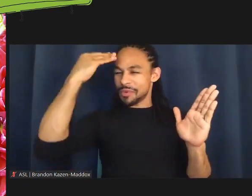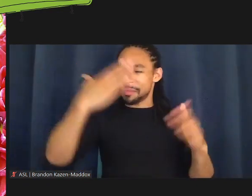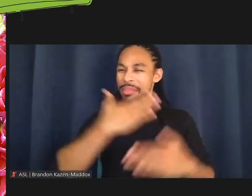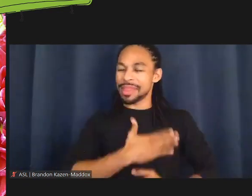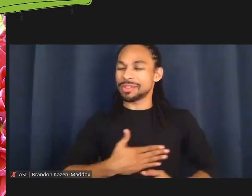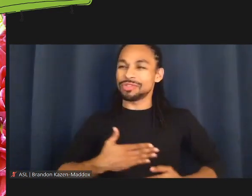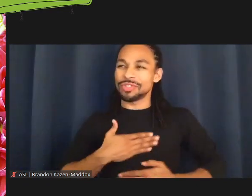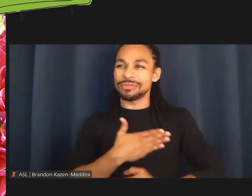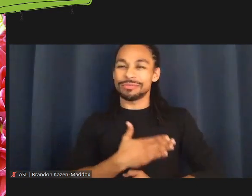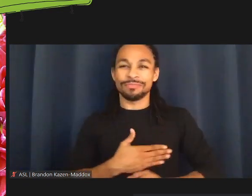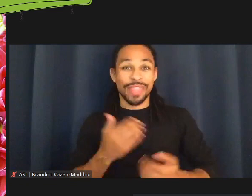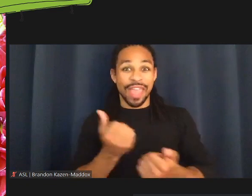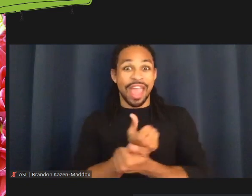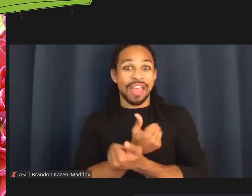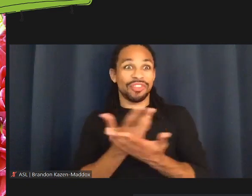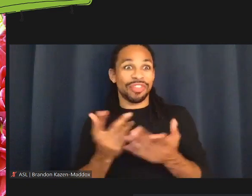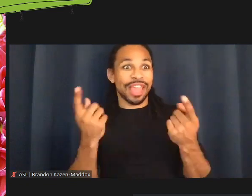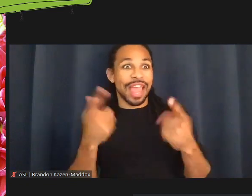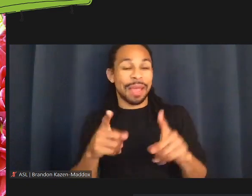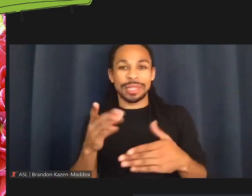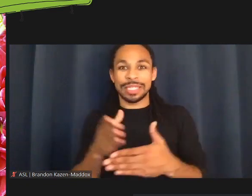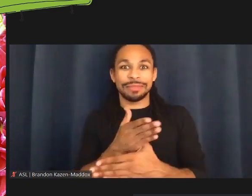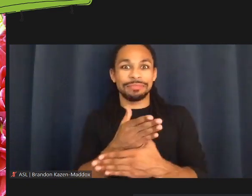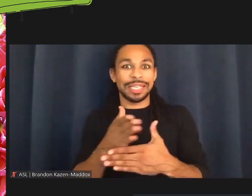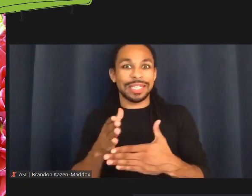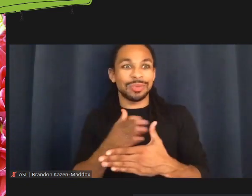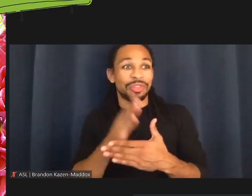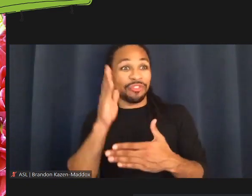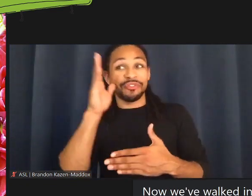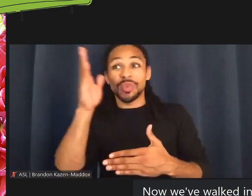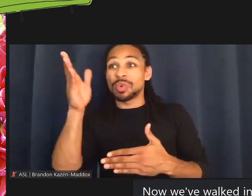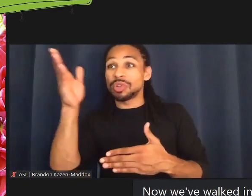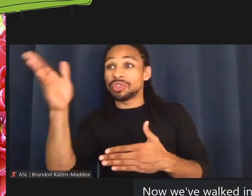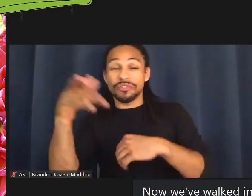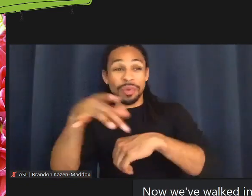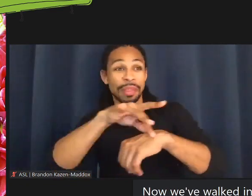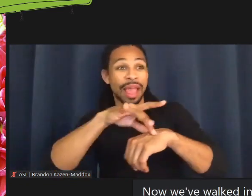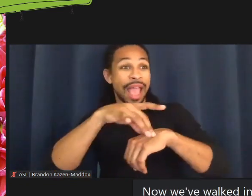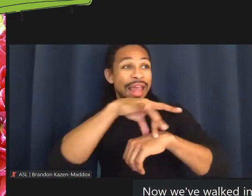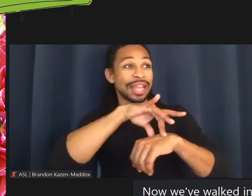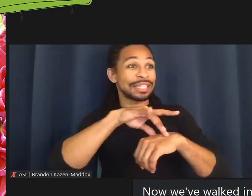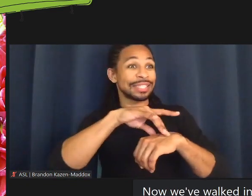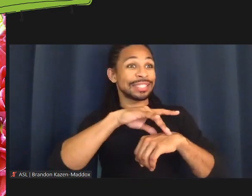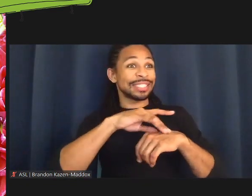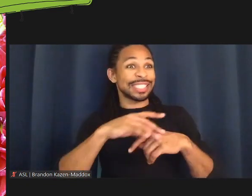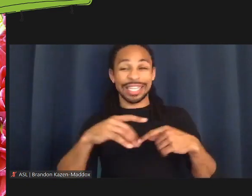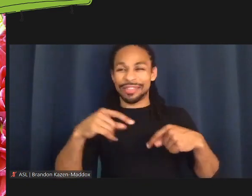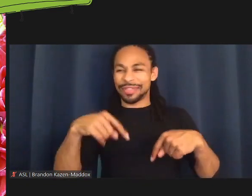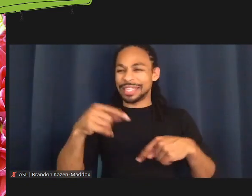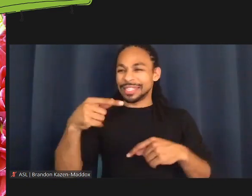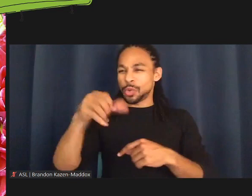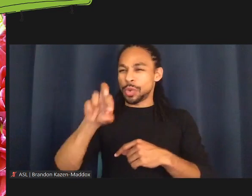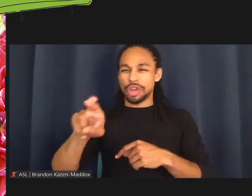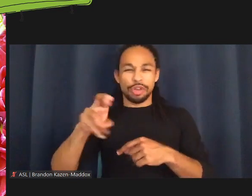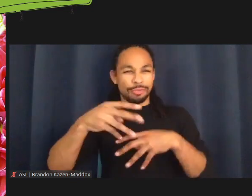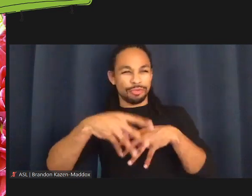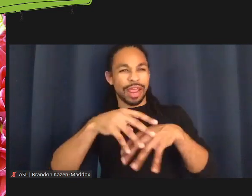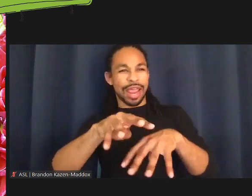between sensations and the future of planets. This queer parade, these blessed stones.